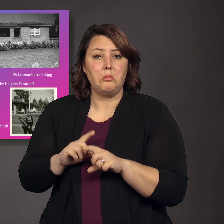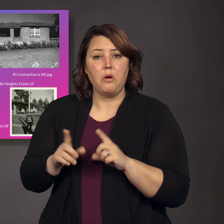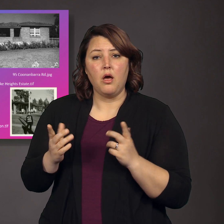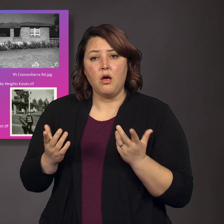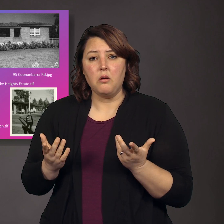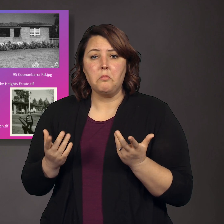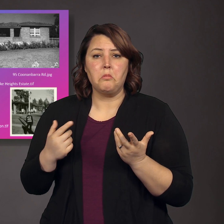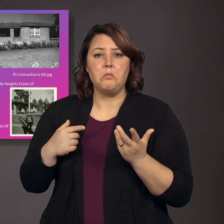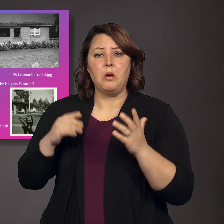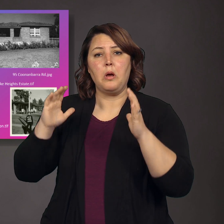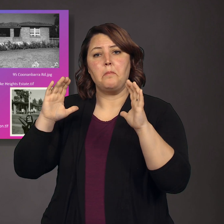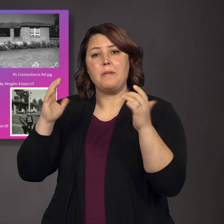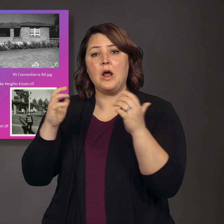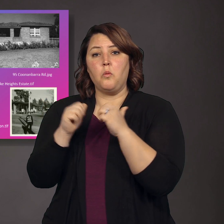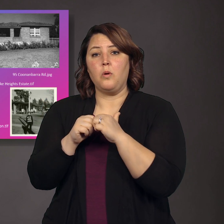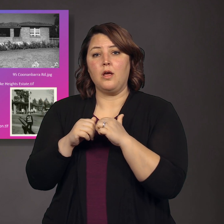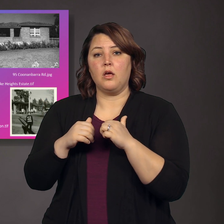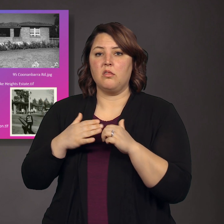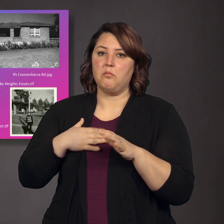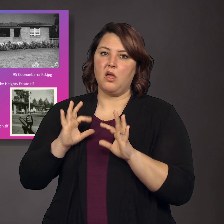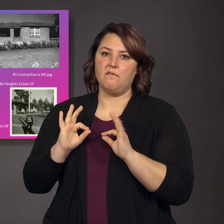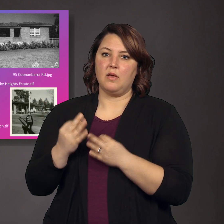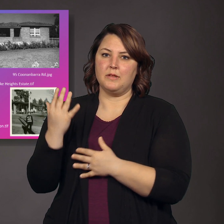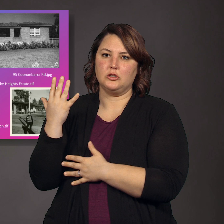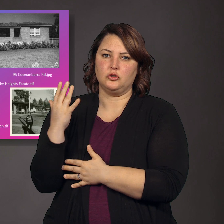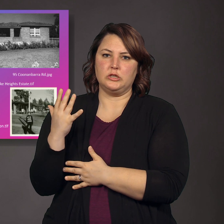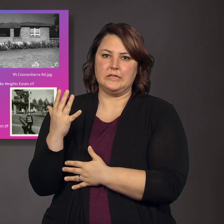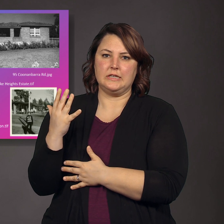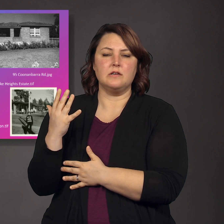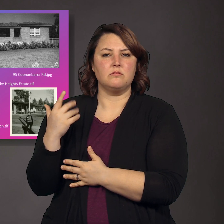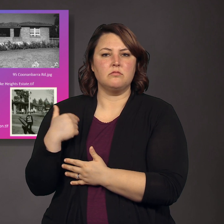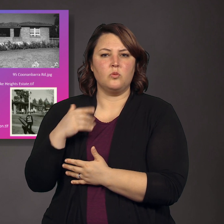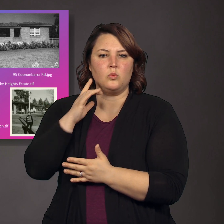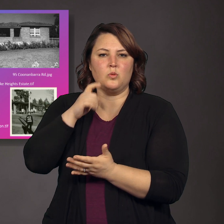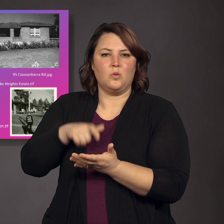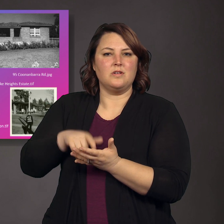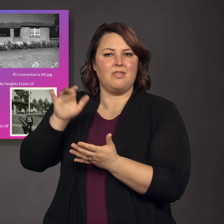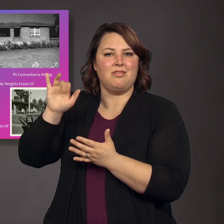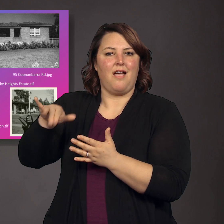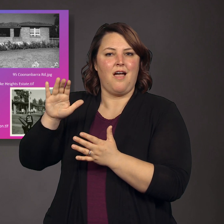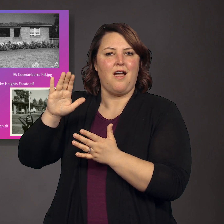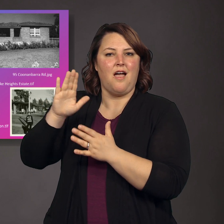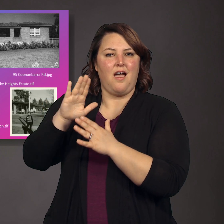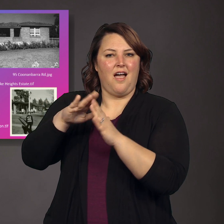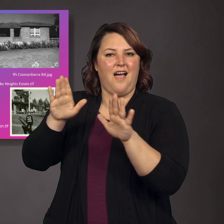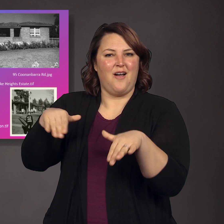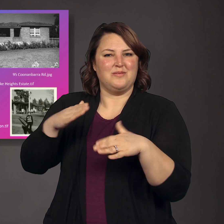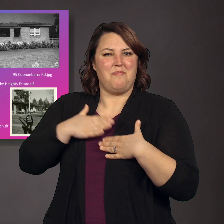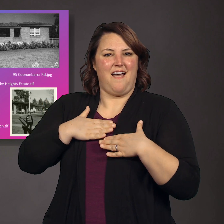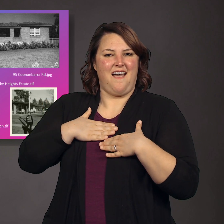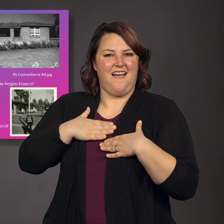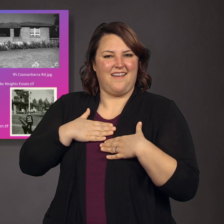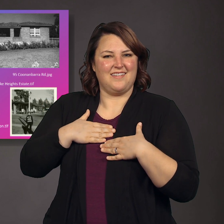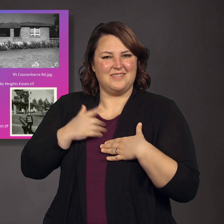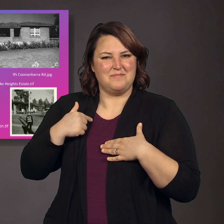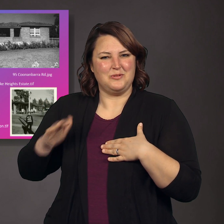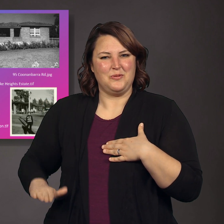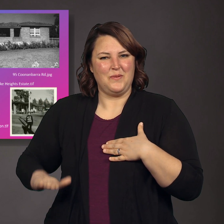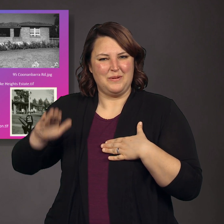compare that to my family tree, you'll find that that's the house that I lived in when I was little. And we also